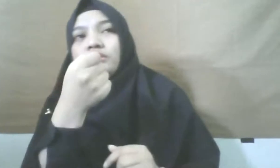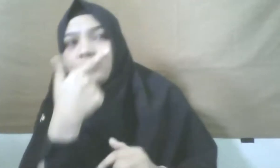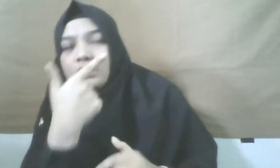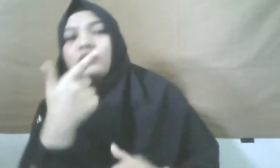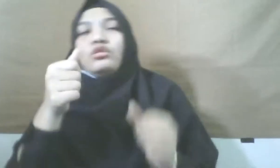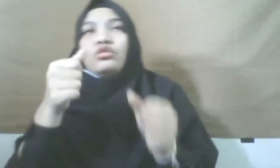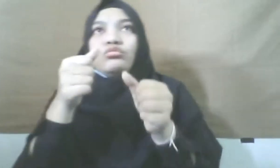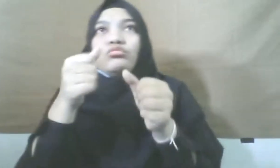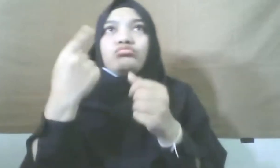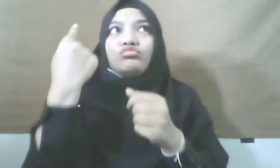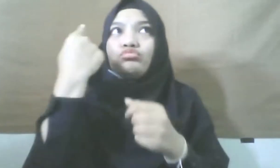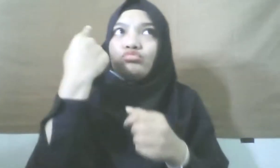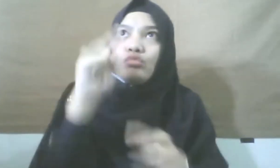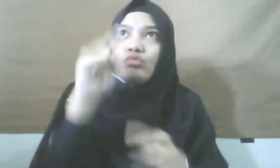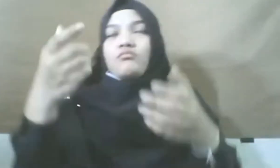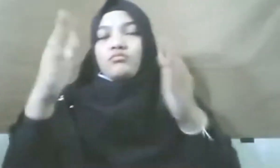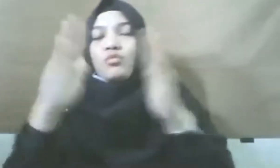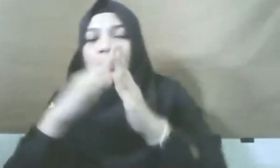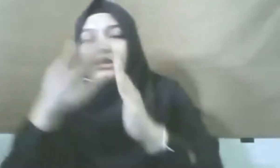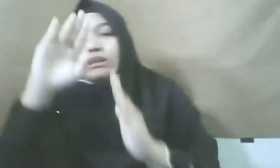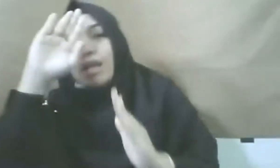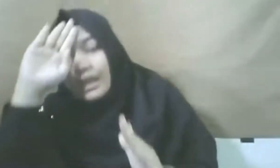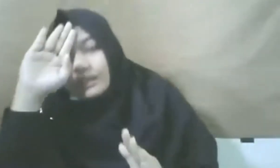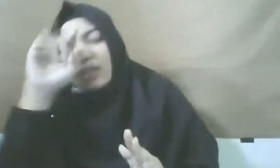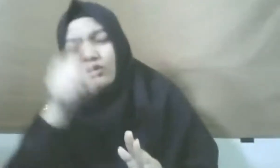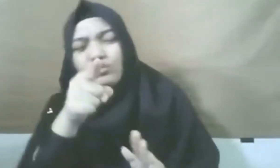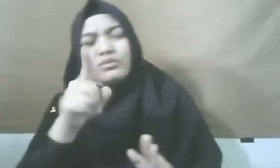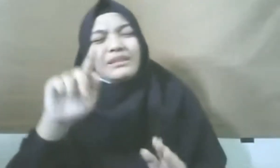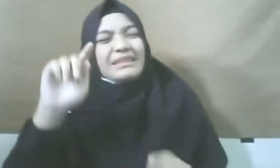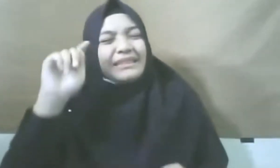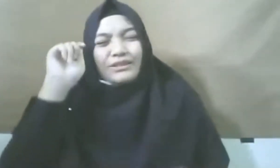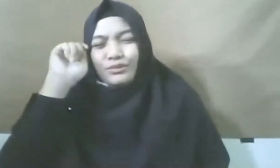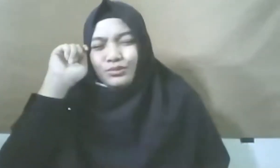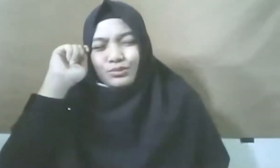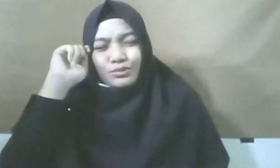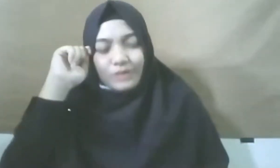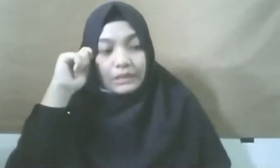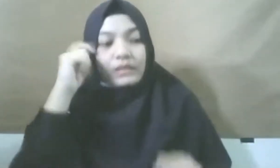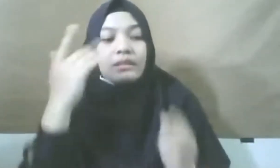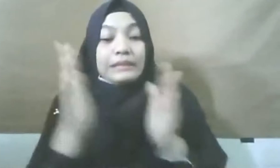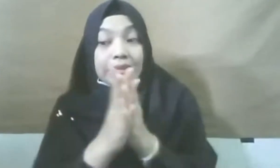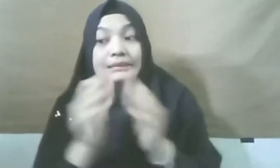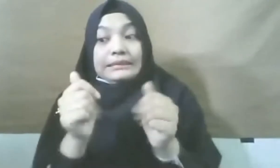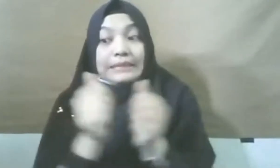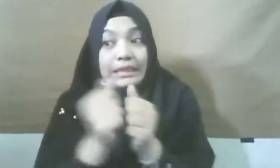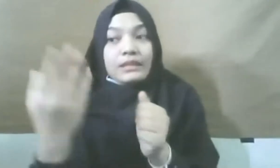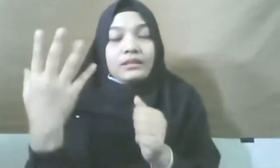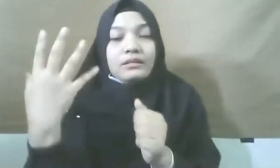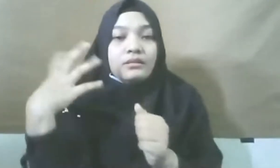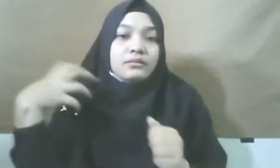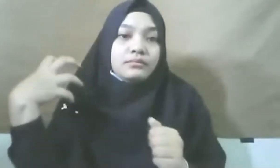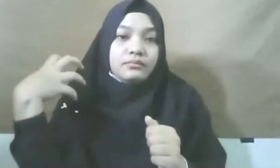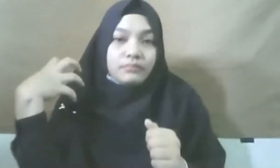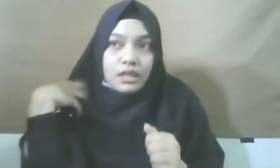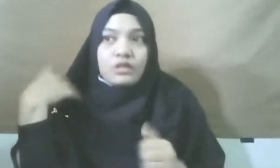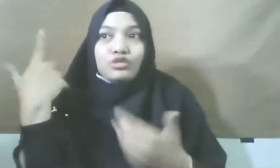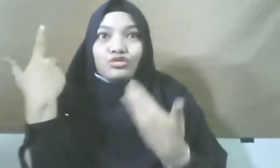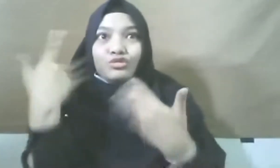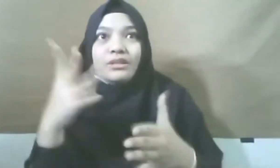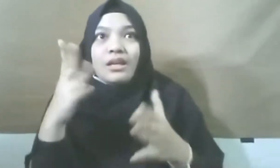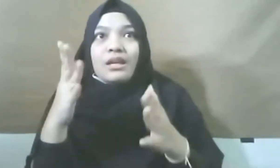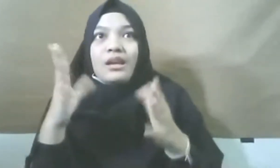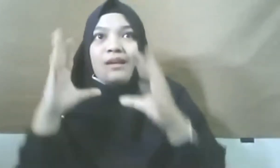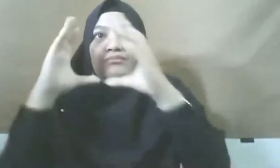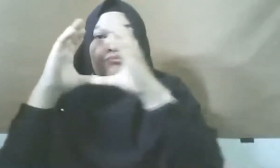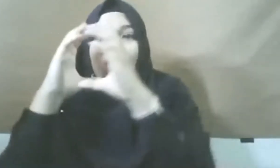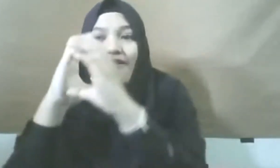to local hospitals are very stretched. And with the Indonesian government prioritizing where particular